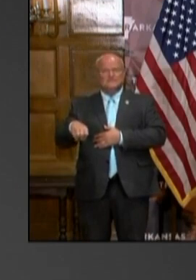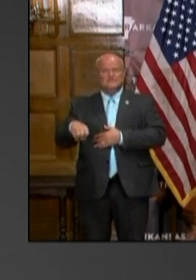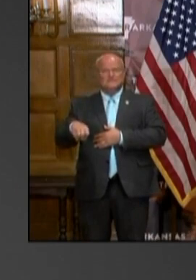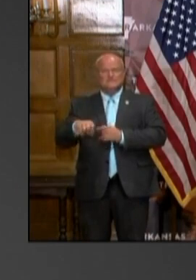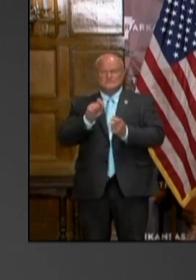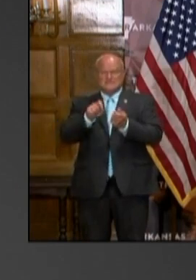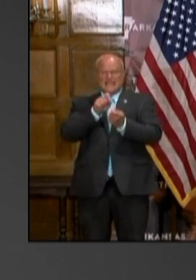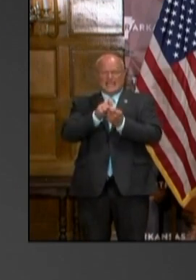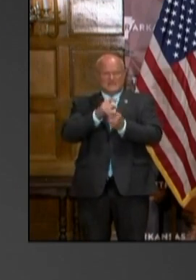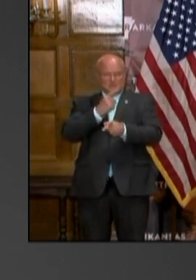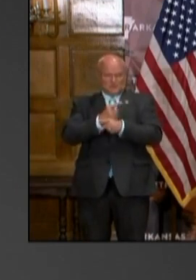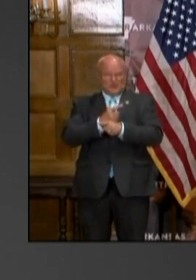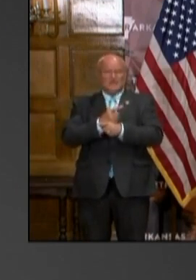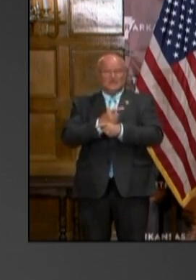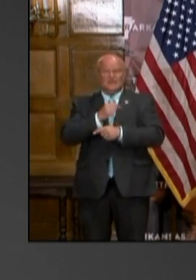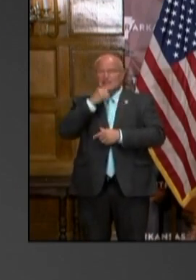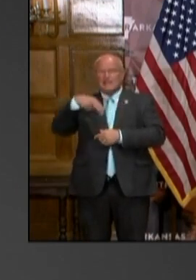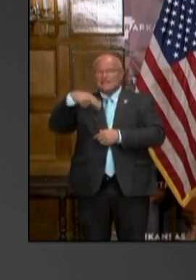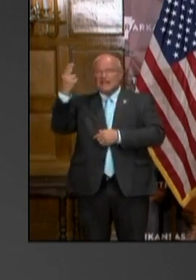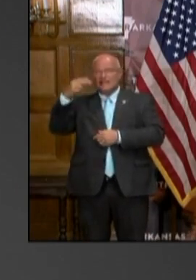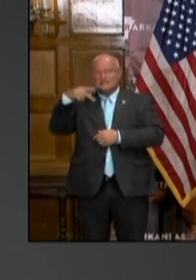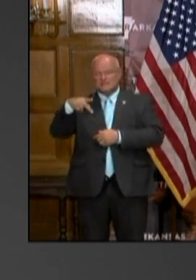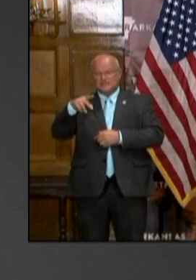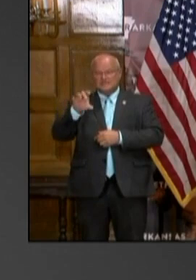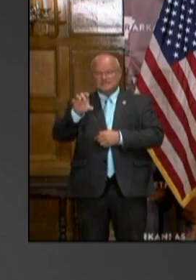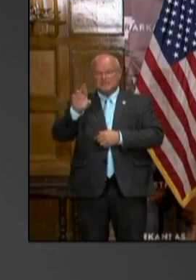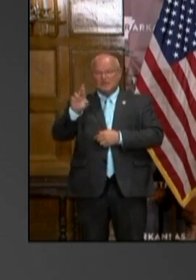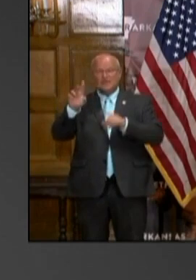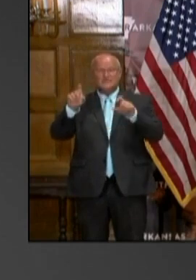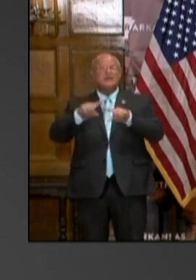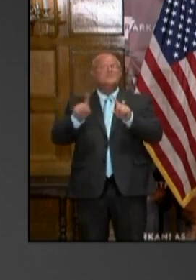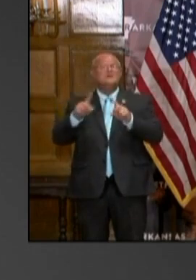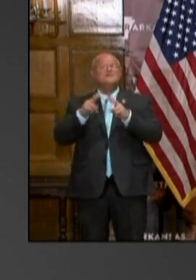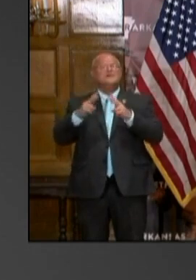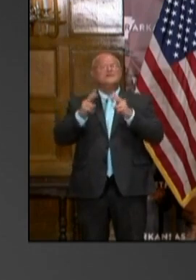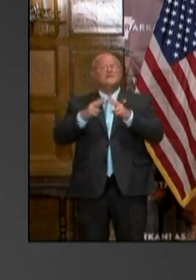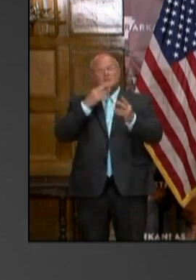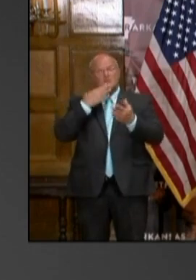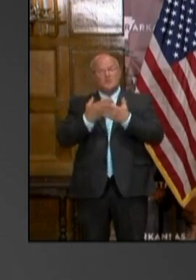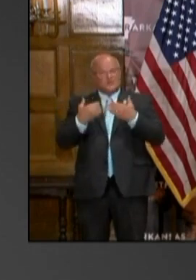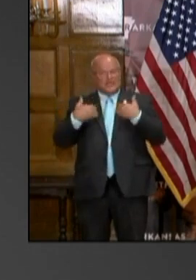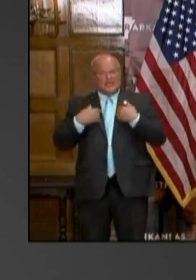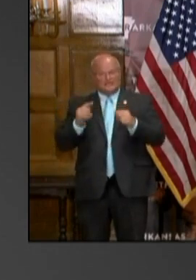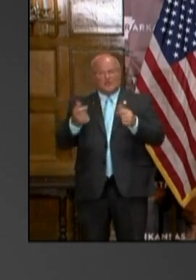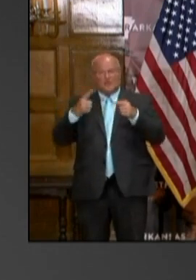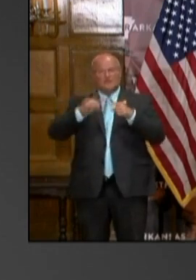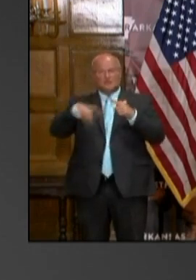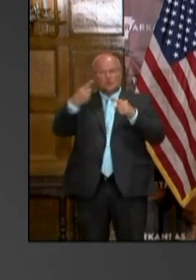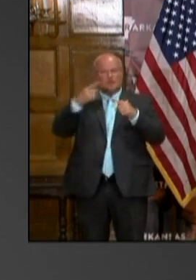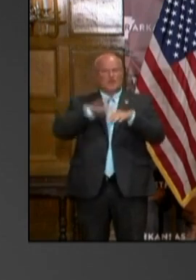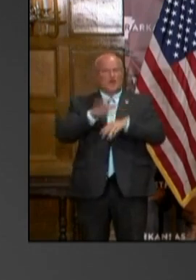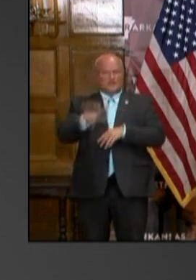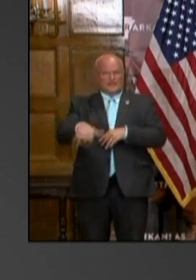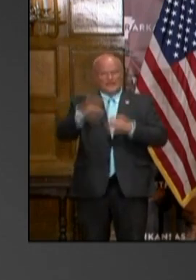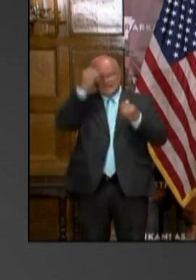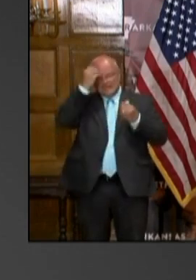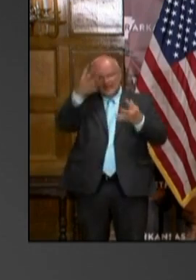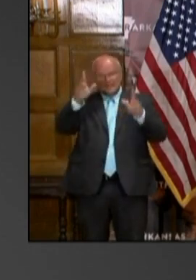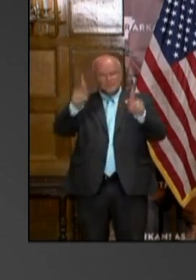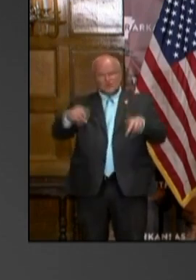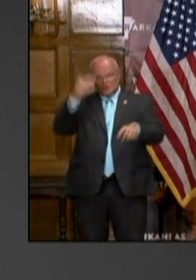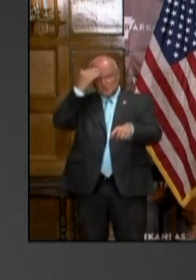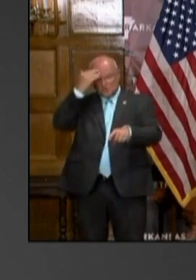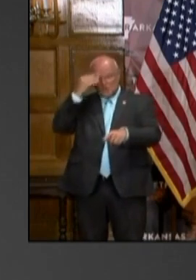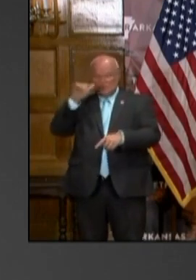rate of accuracy, so it's not as high as a PCR test, but it is very convenient to have a quick turnaround on it to let the person